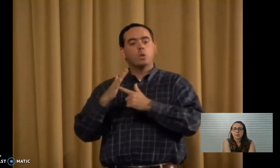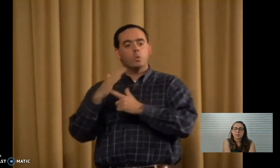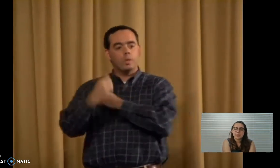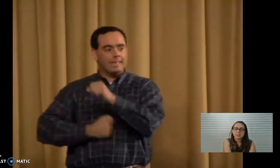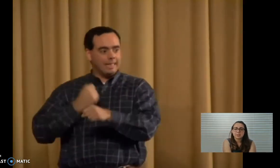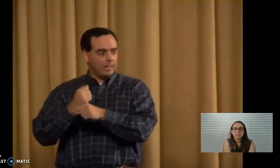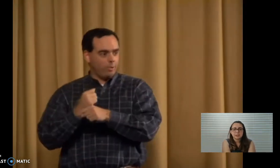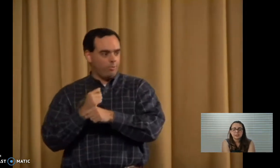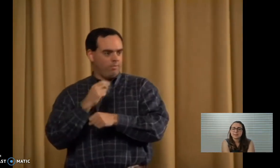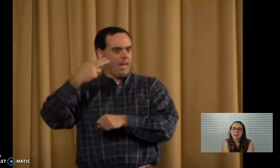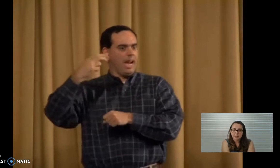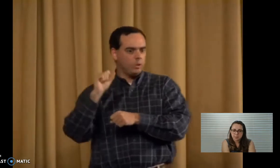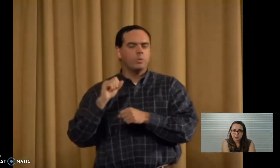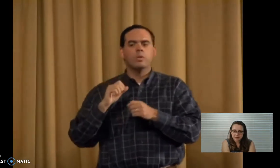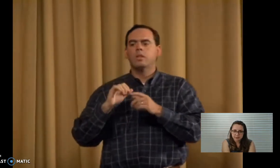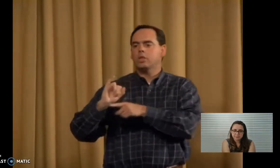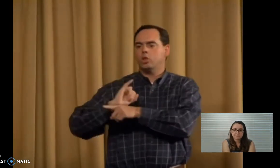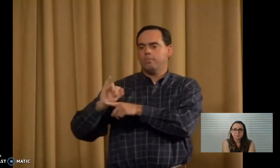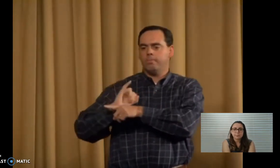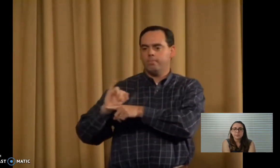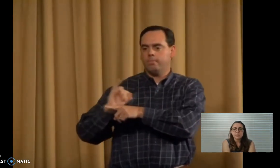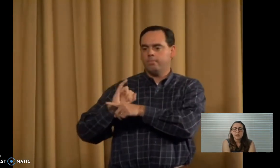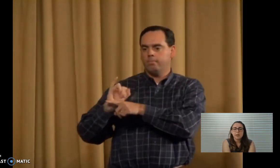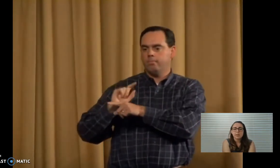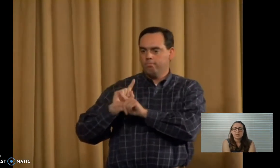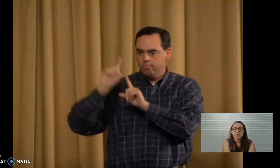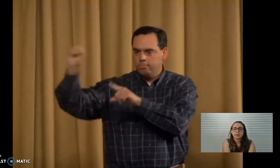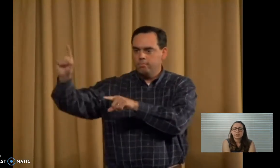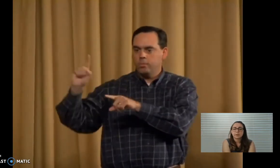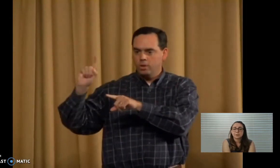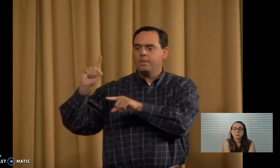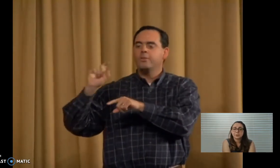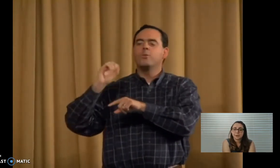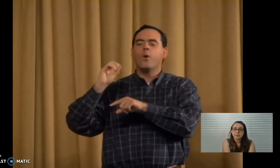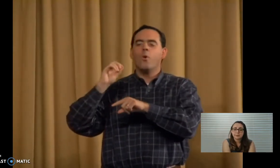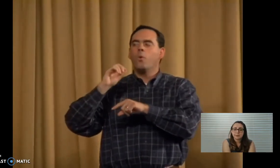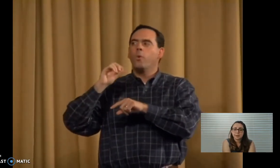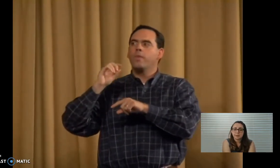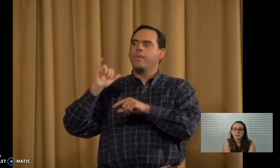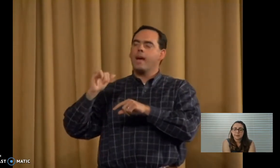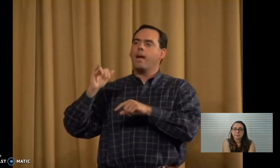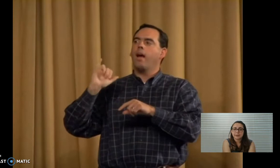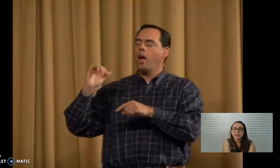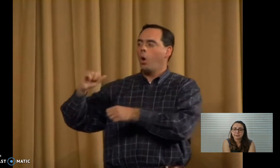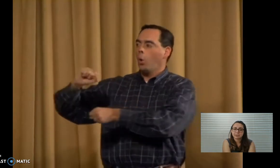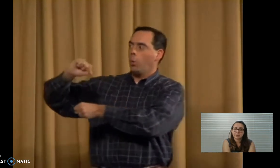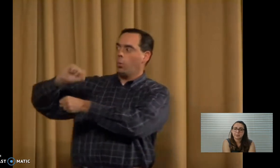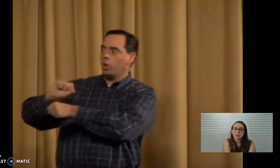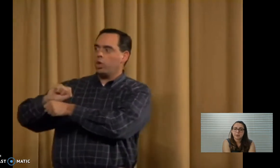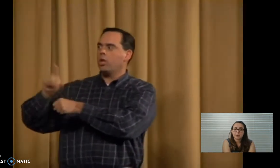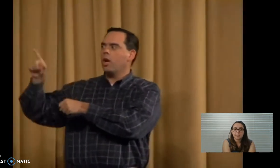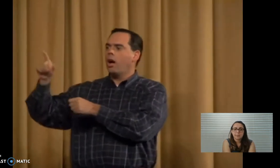And they can put lectures, ideas, anything they want in there. Then their junior year, they sign up for an